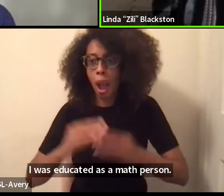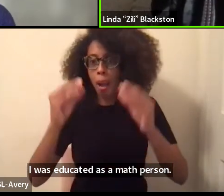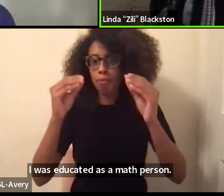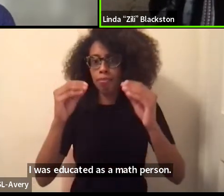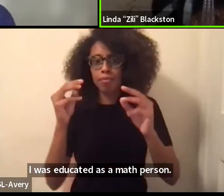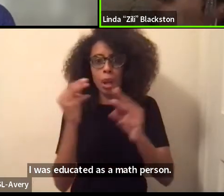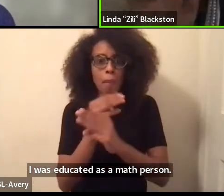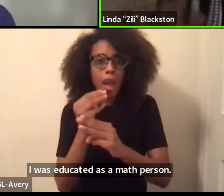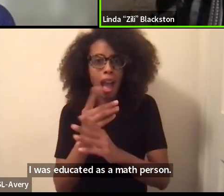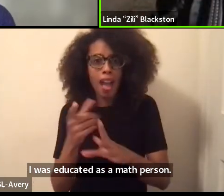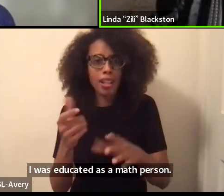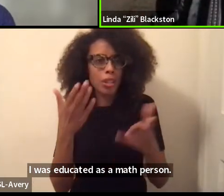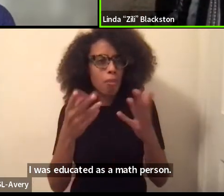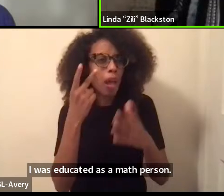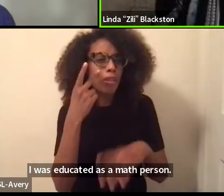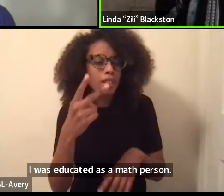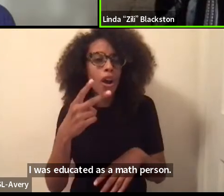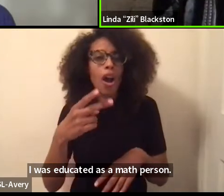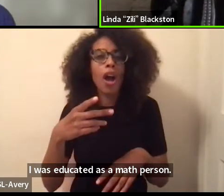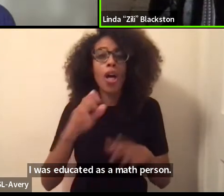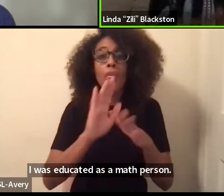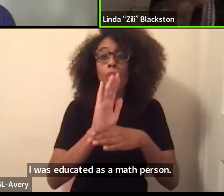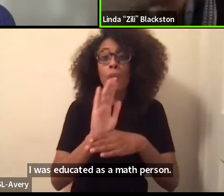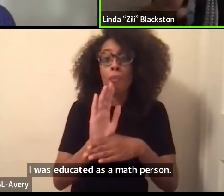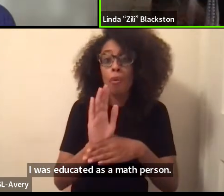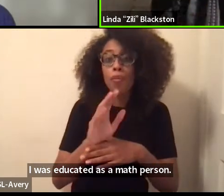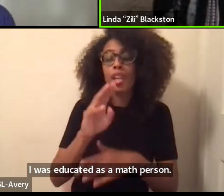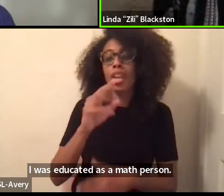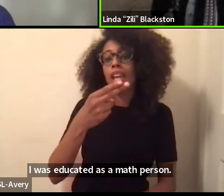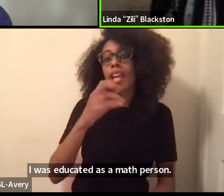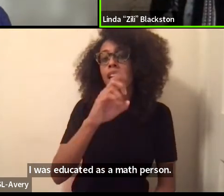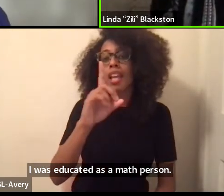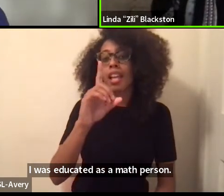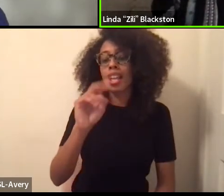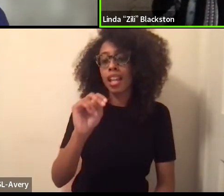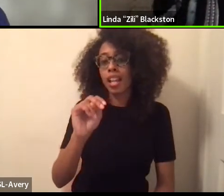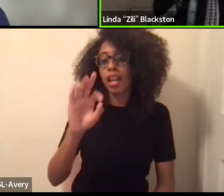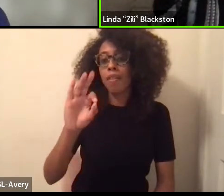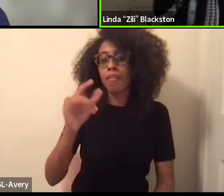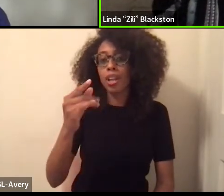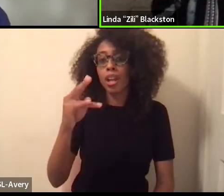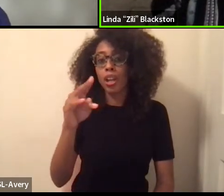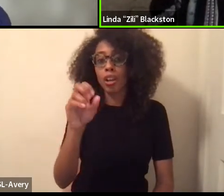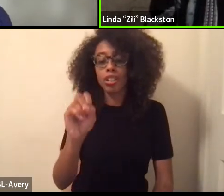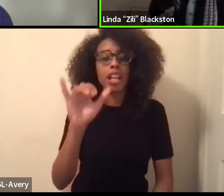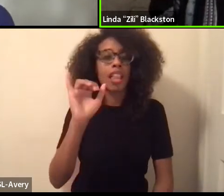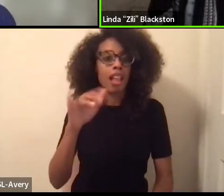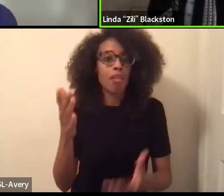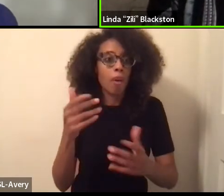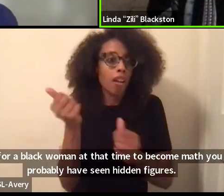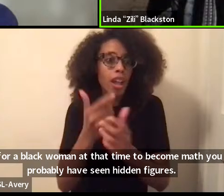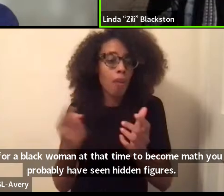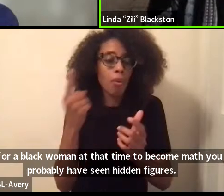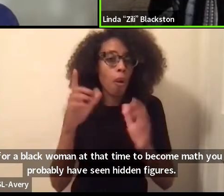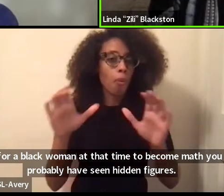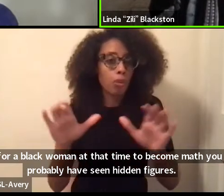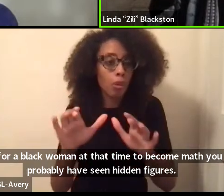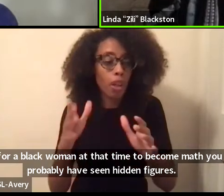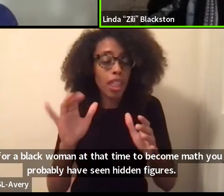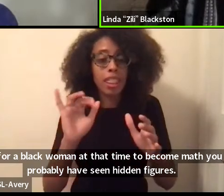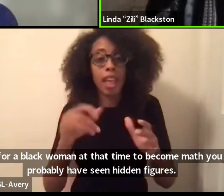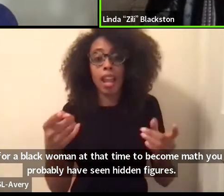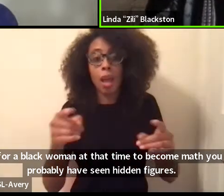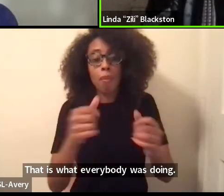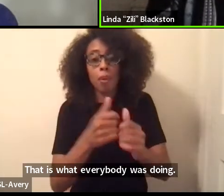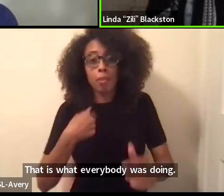seen, Hidden Figures and stuff like that. Well, that was what everyone was kind of doing. And that was kind of what happened with me. I was interviewed